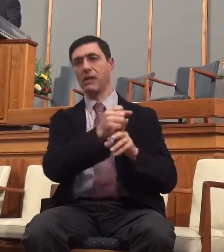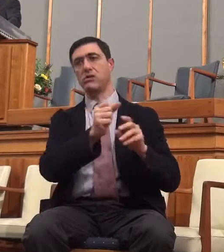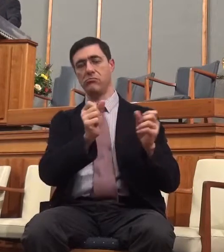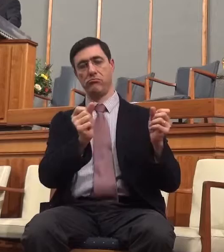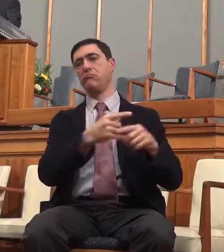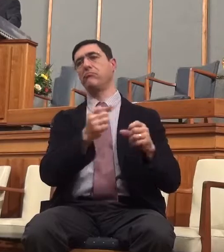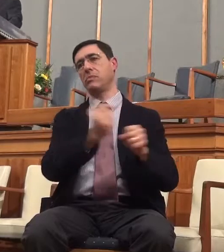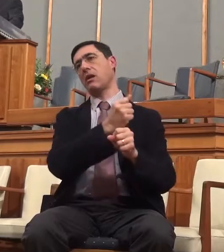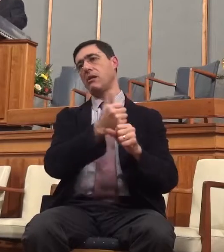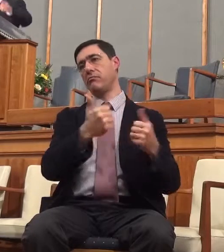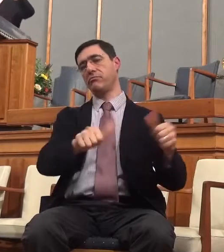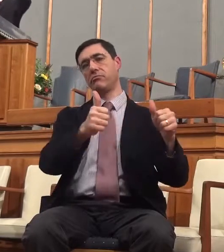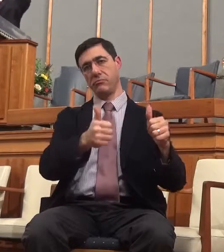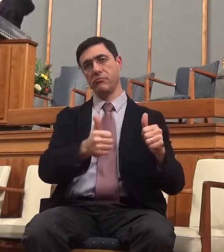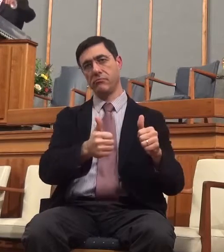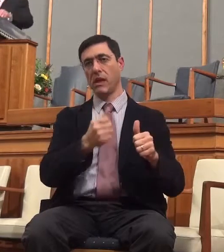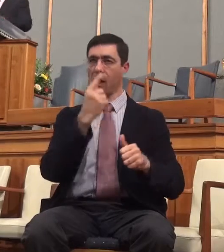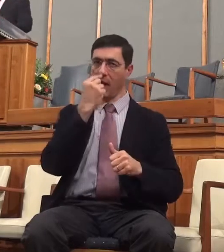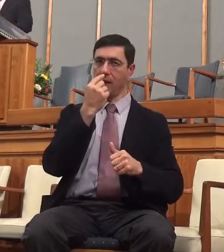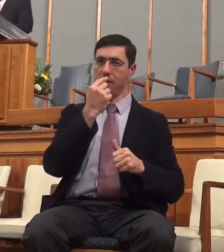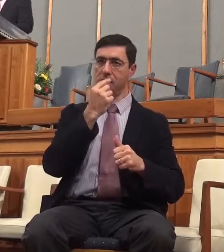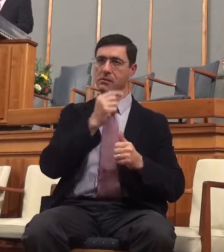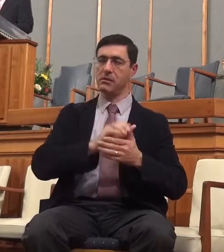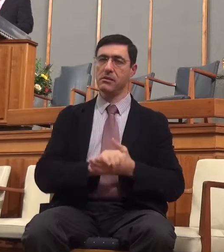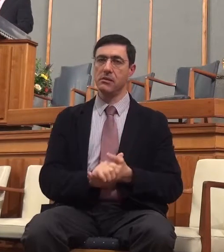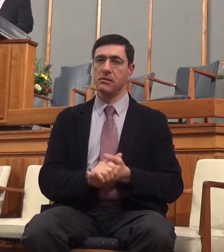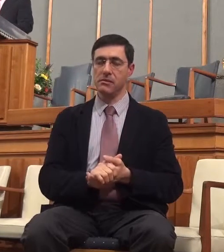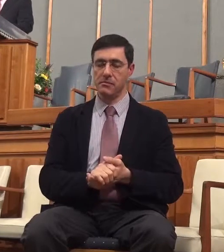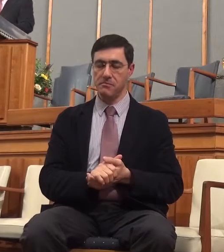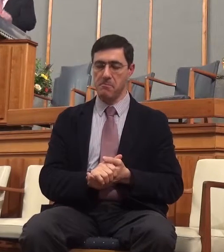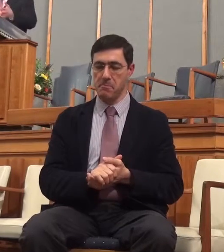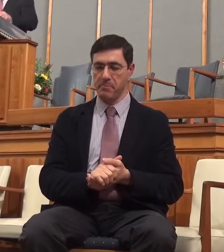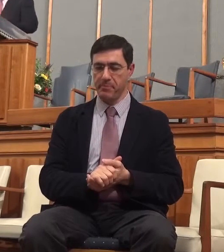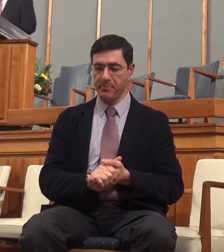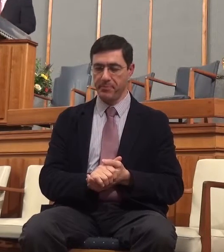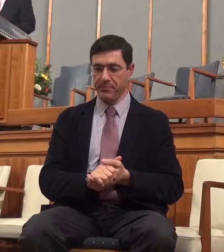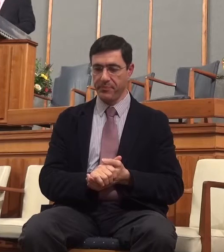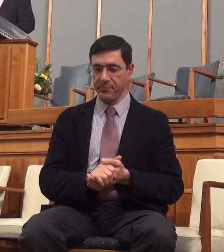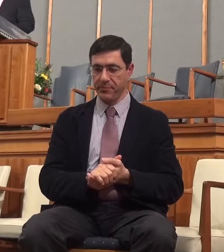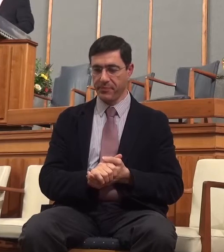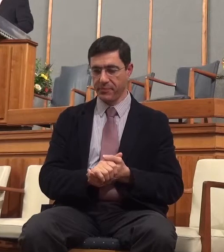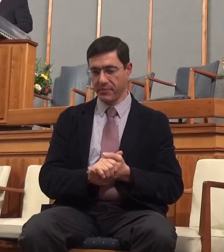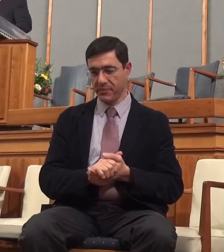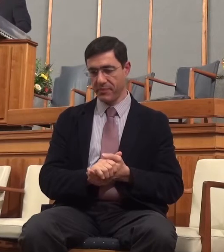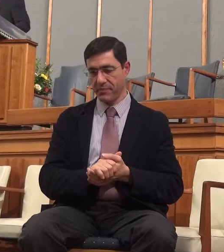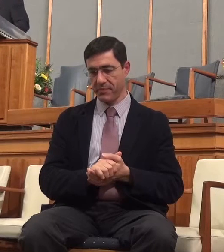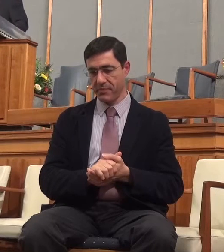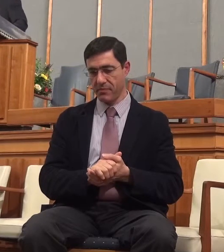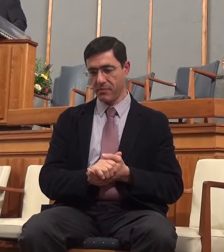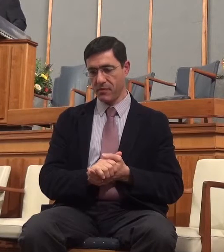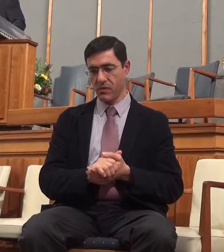was going on, and he could make his little burns that he wanted to do, and then everything